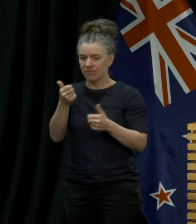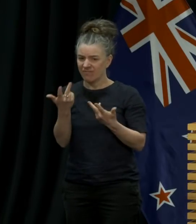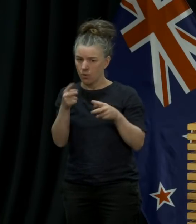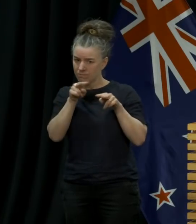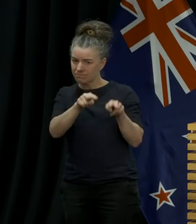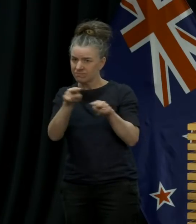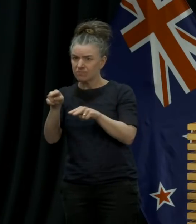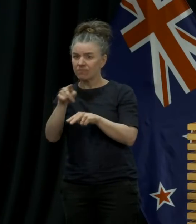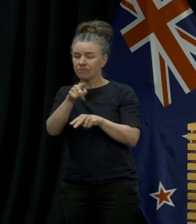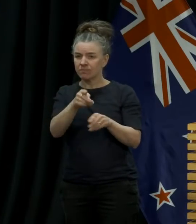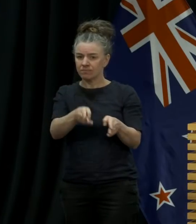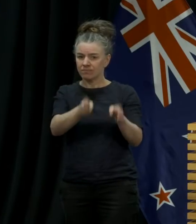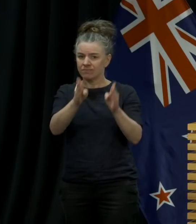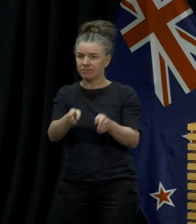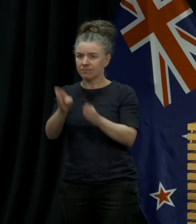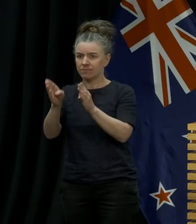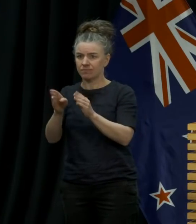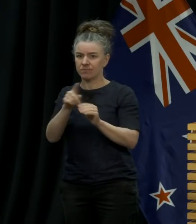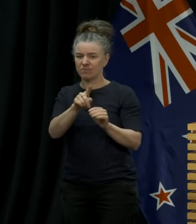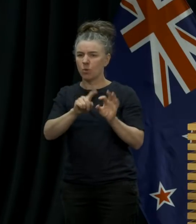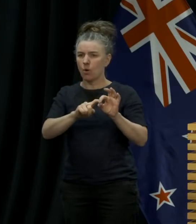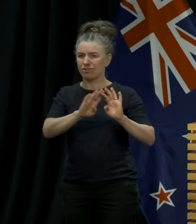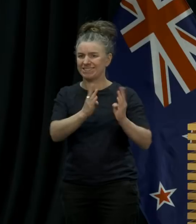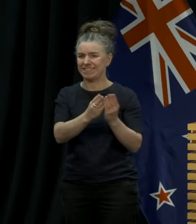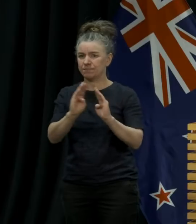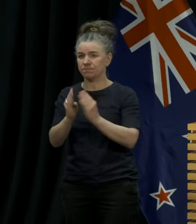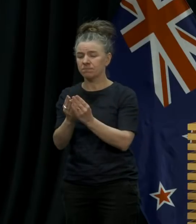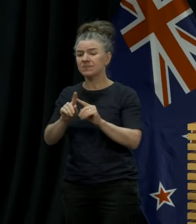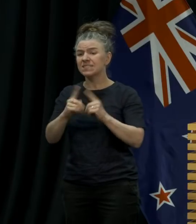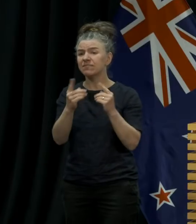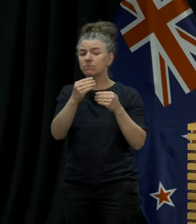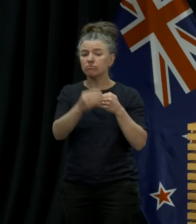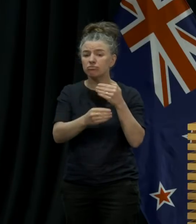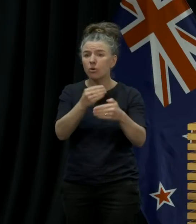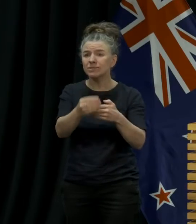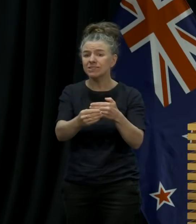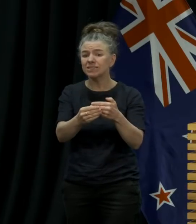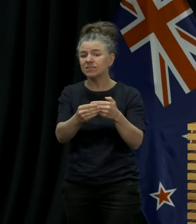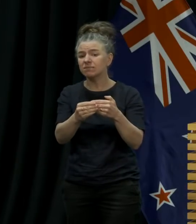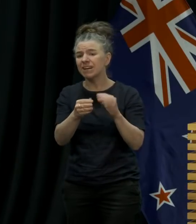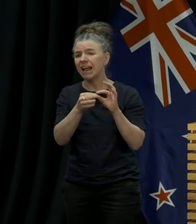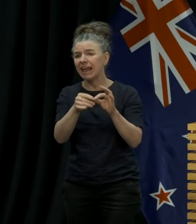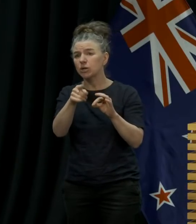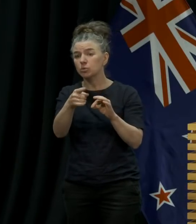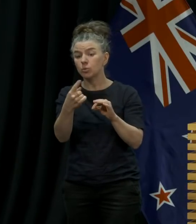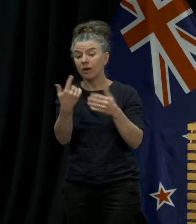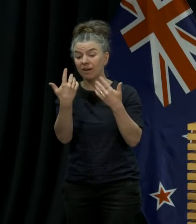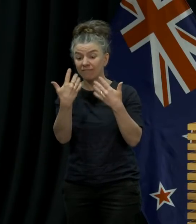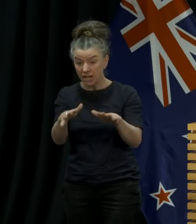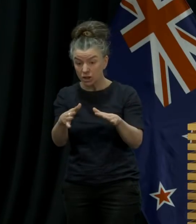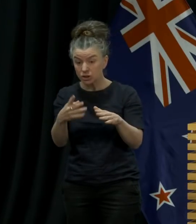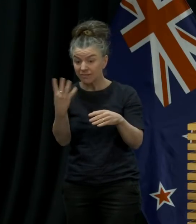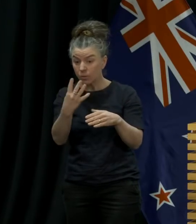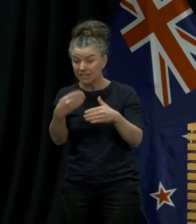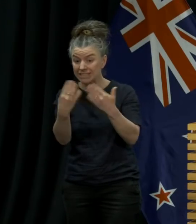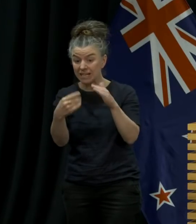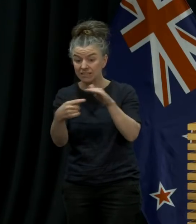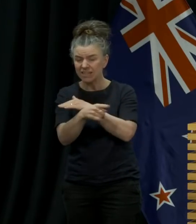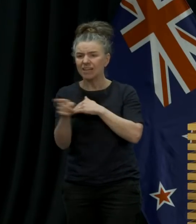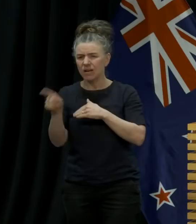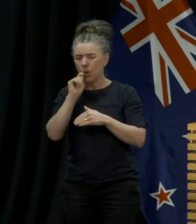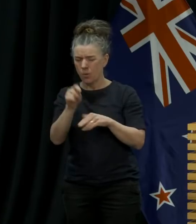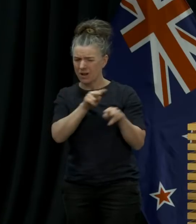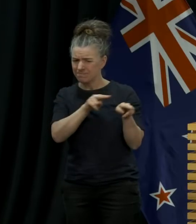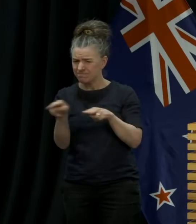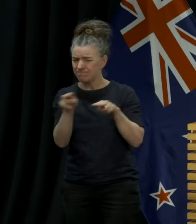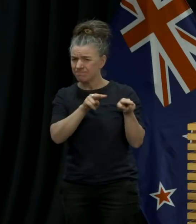isolation facilities, including the processes around the exit of those who have been in these facilities.